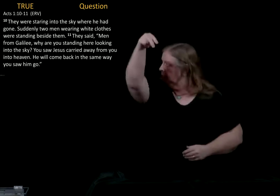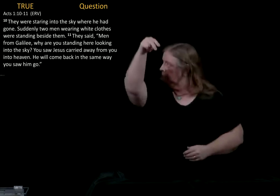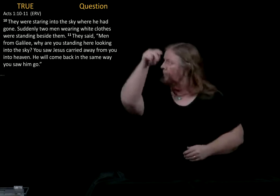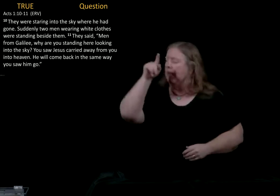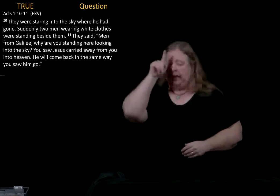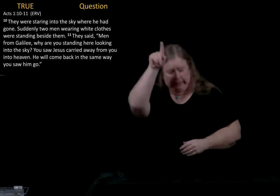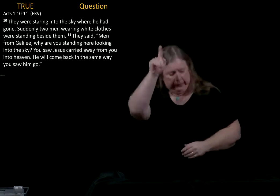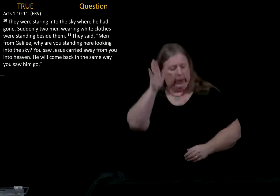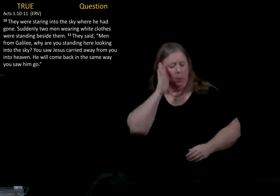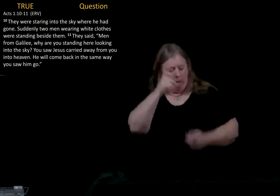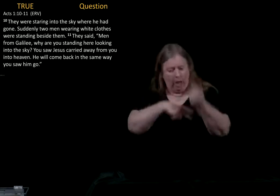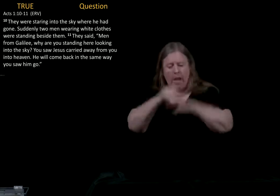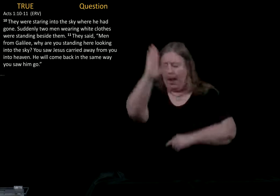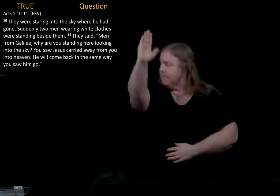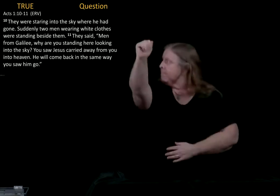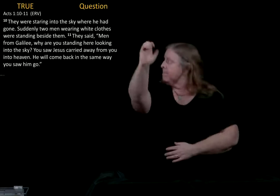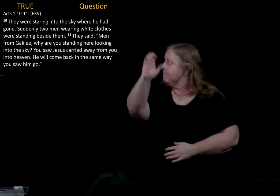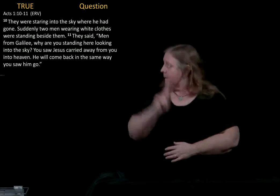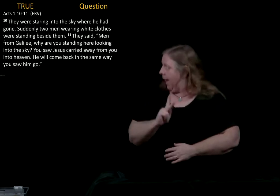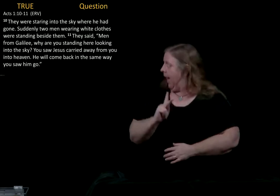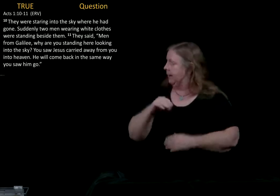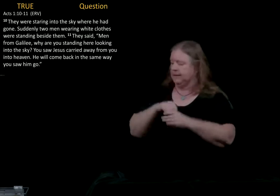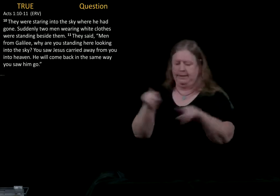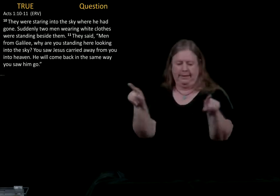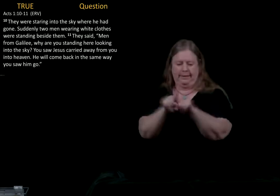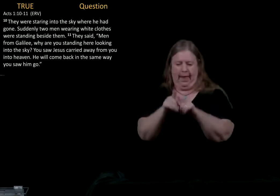He will come back in the same way that you saw him go."